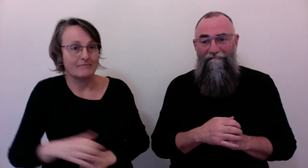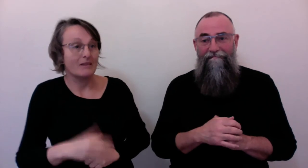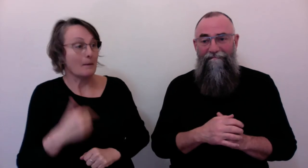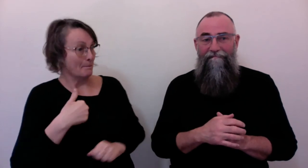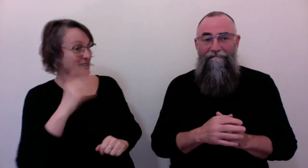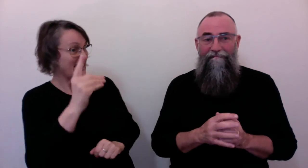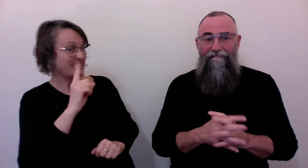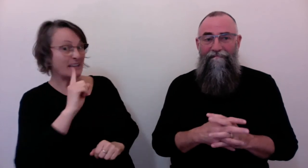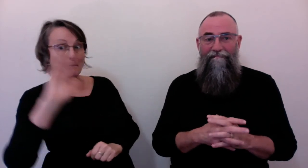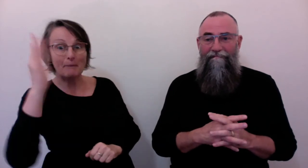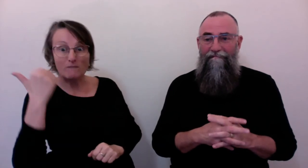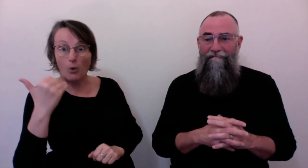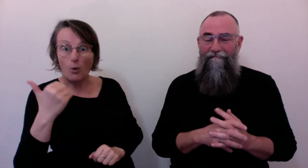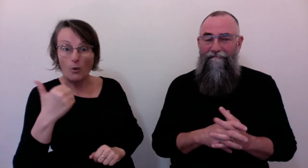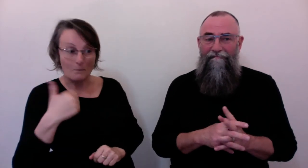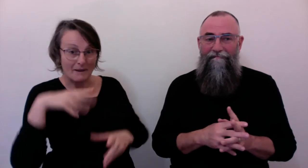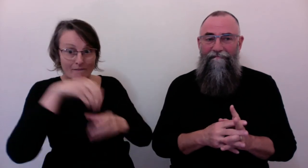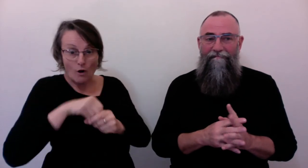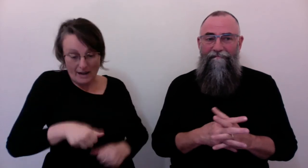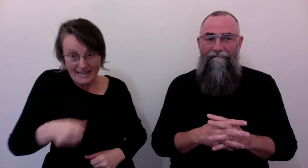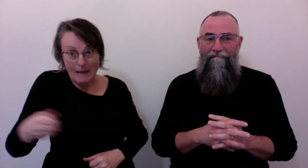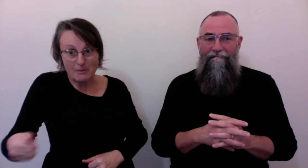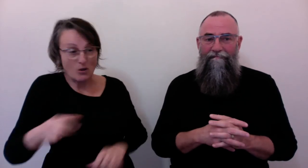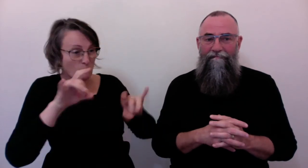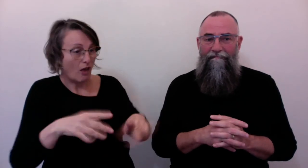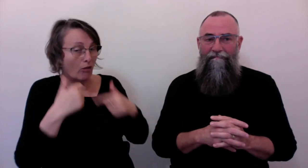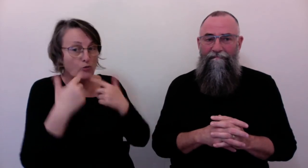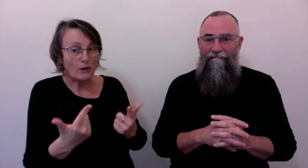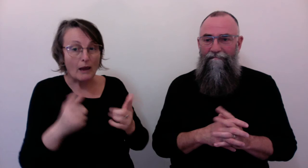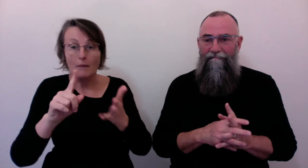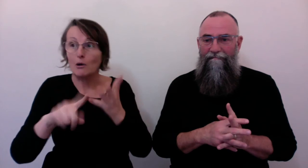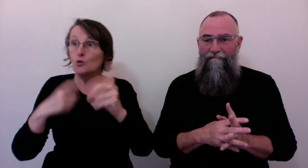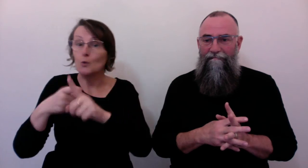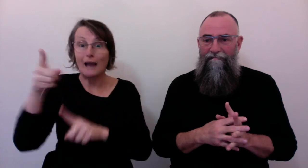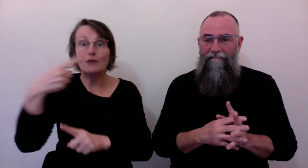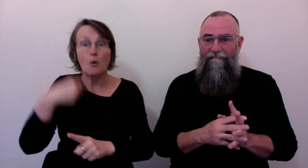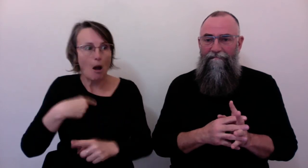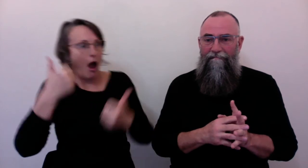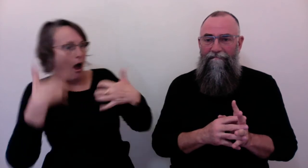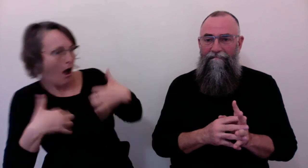Tennis players in the UK, like, oh my God, you're on Neighbours. Mm. And I was like, Wow. wow, it's such a juggernaut over there. Yeah, no,